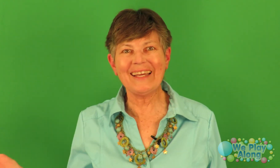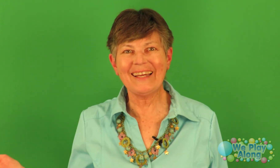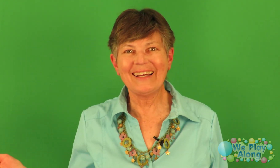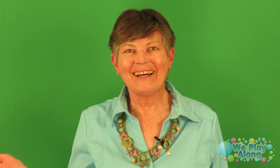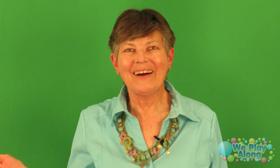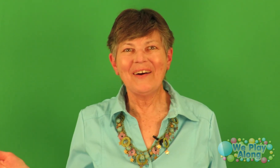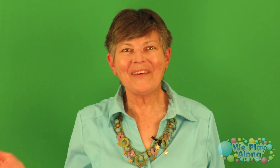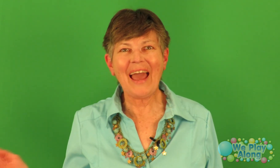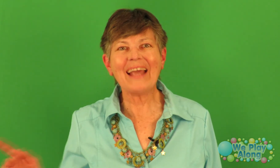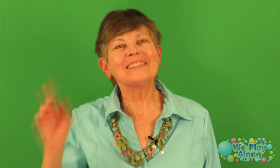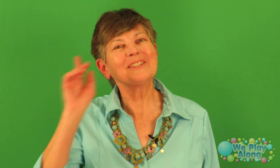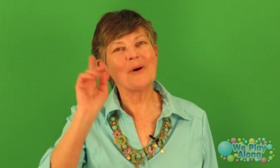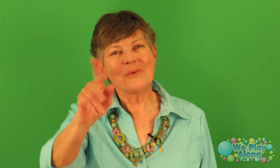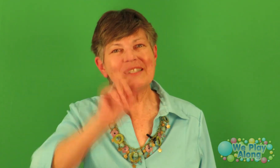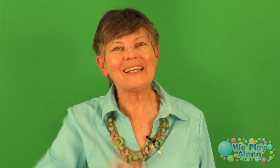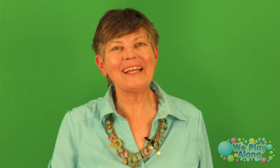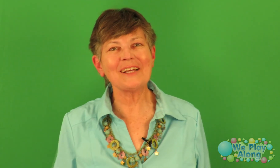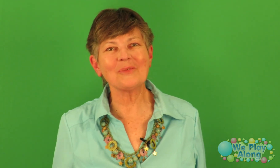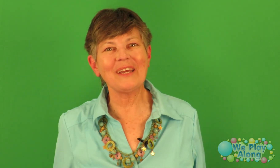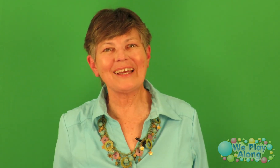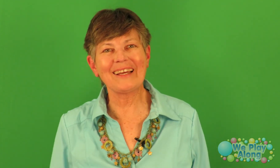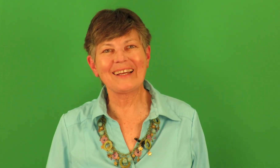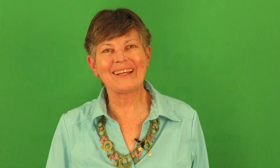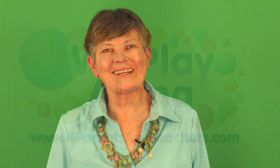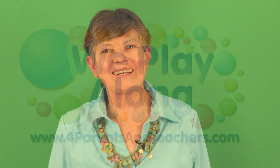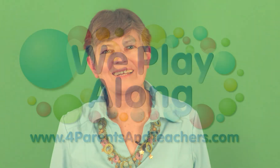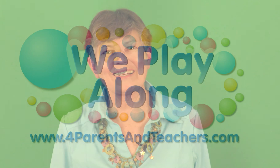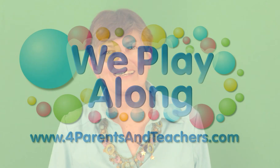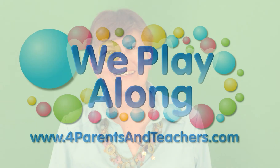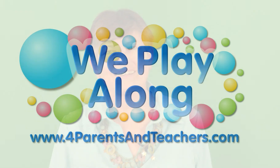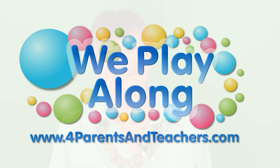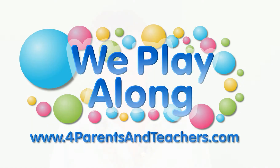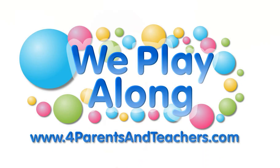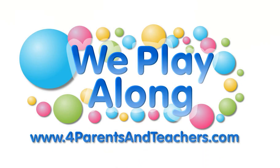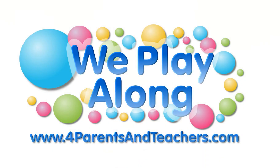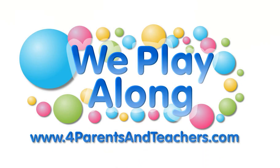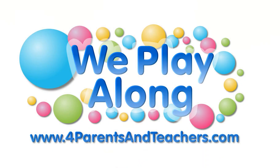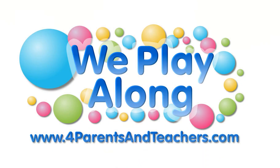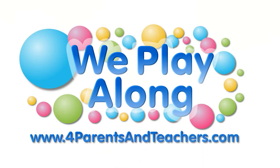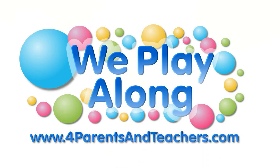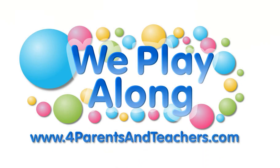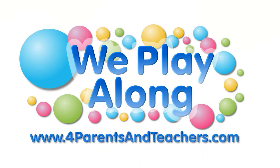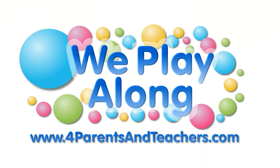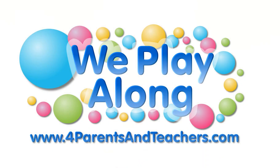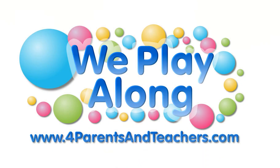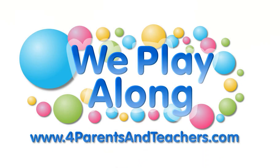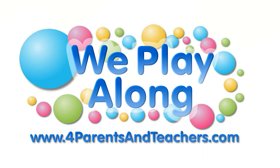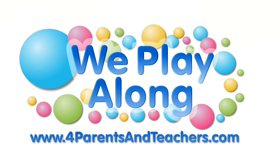Z. Okay, so we'll see you next week. Play, play, play along. Come on and play along.